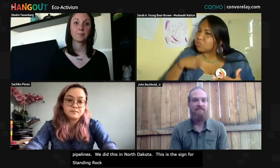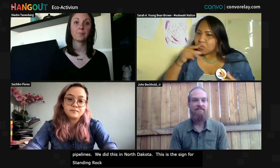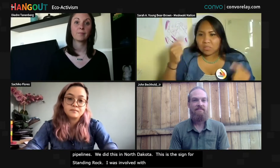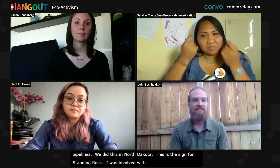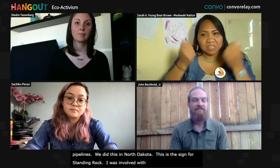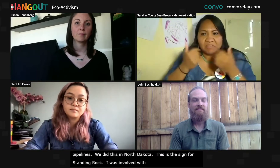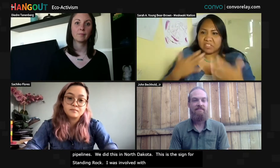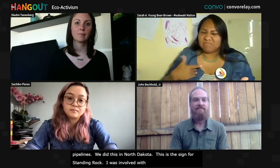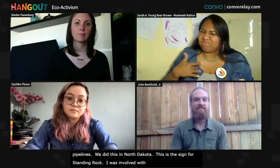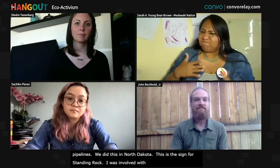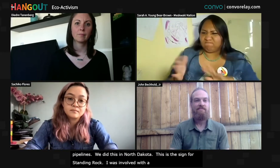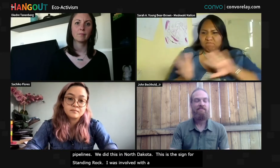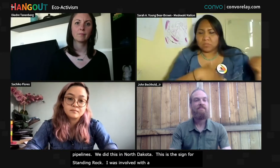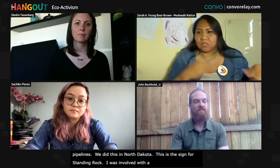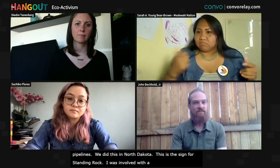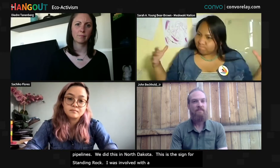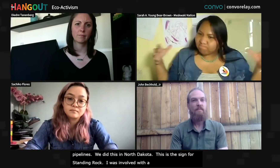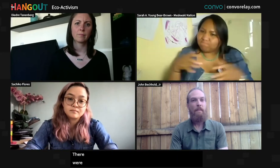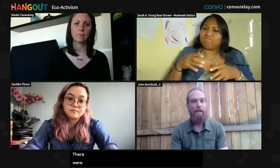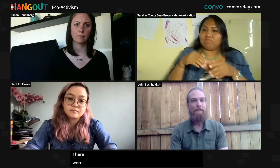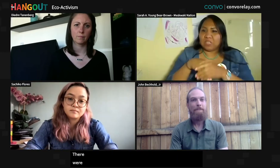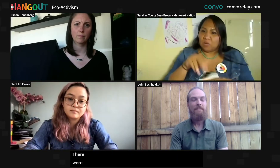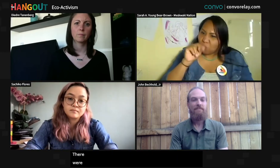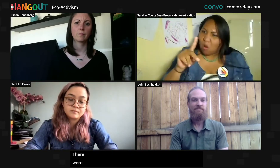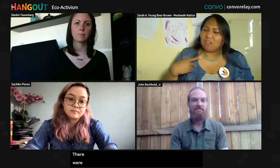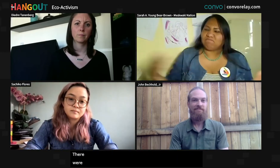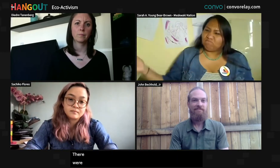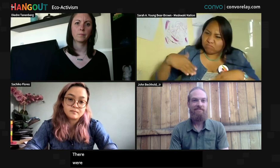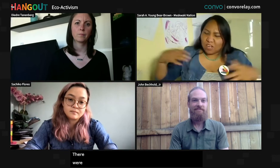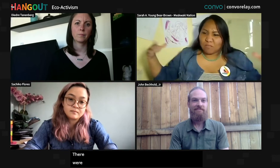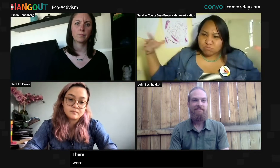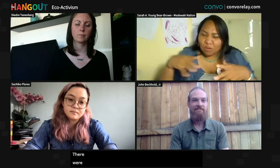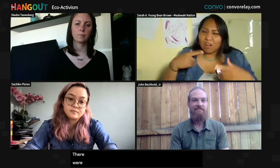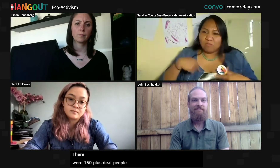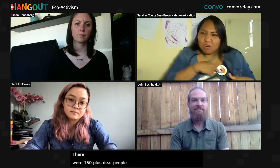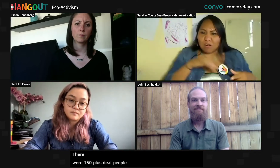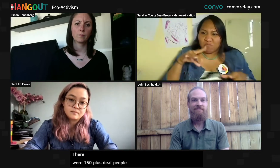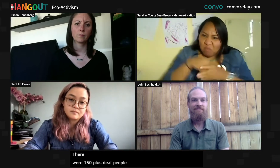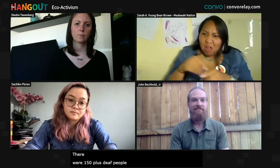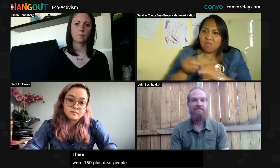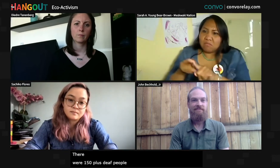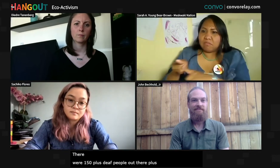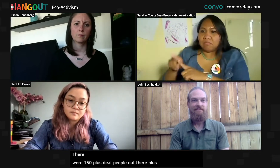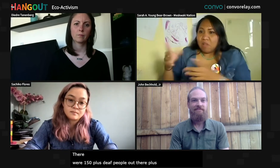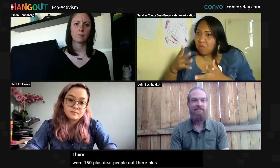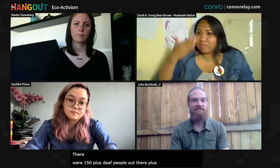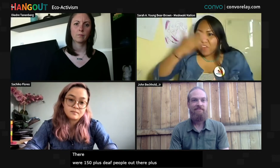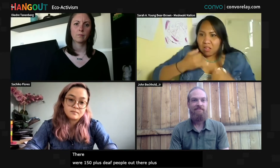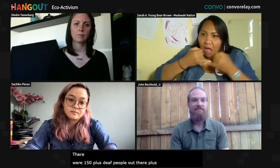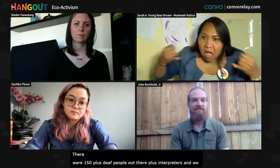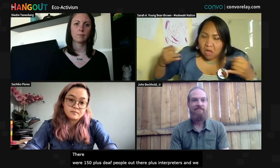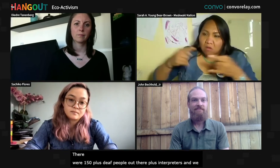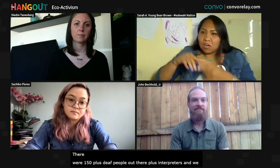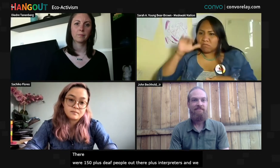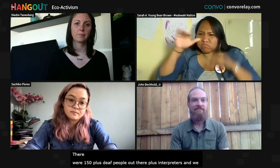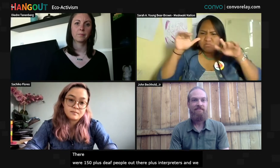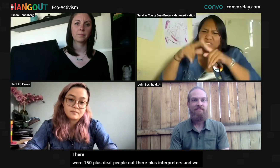plus interpreters. And we just got together in Oklahoma and we were involved in the